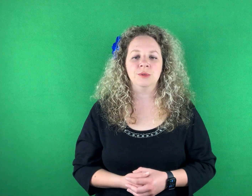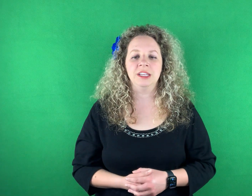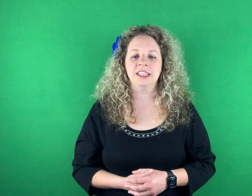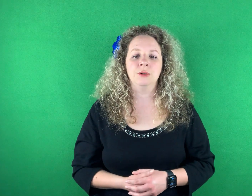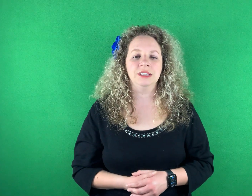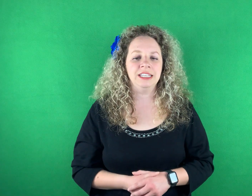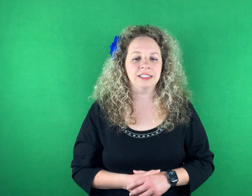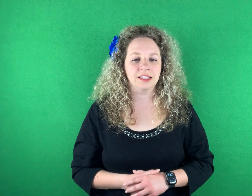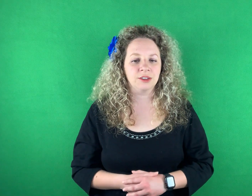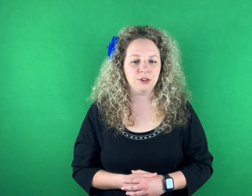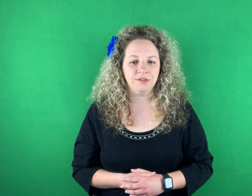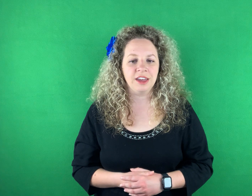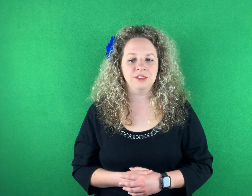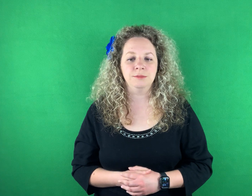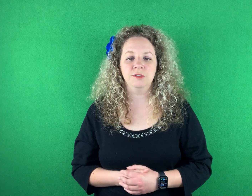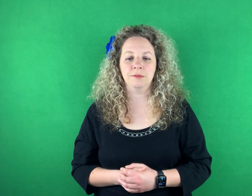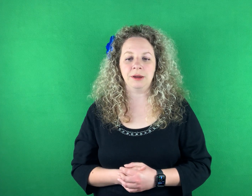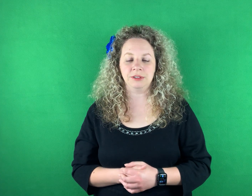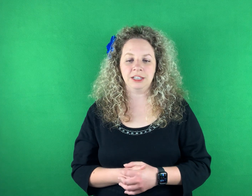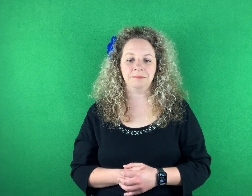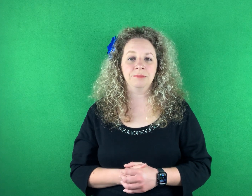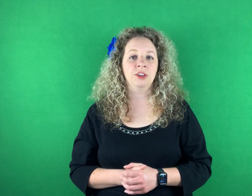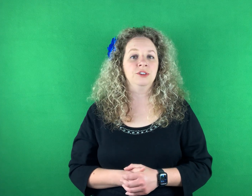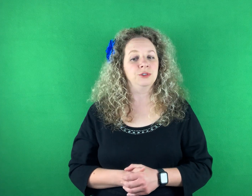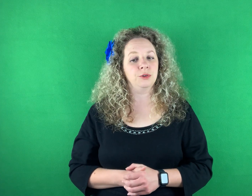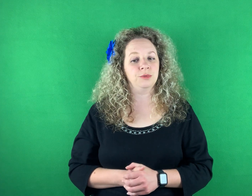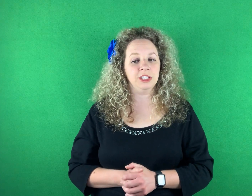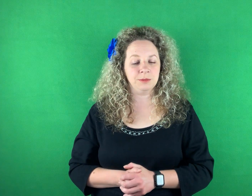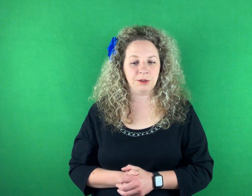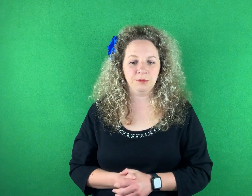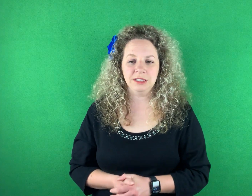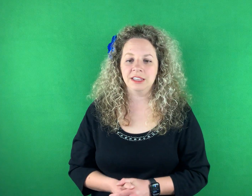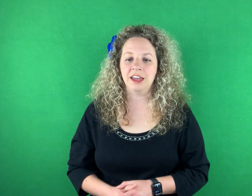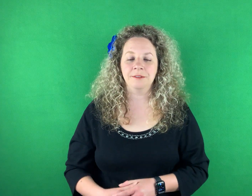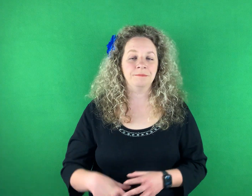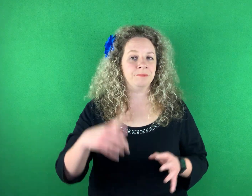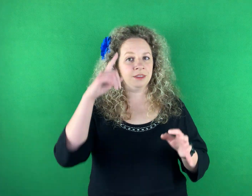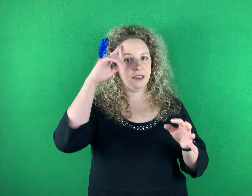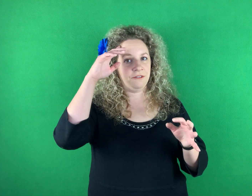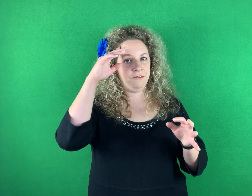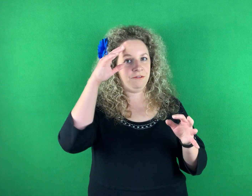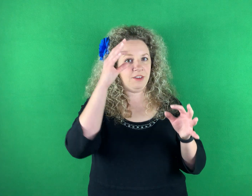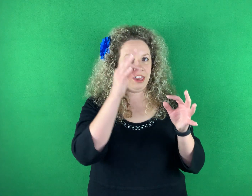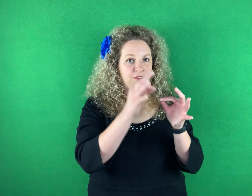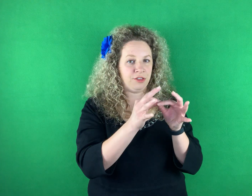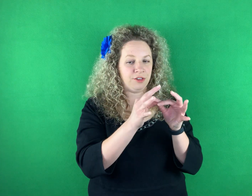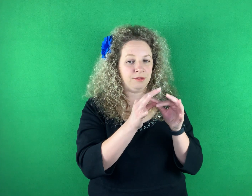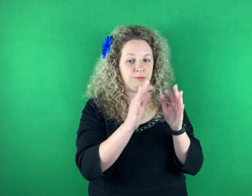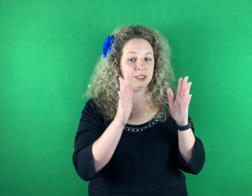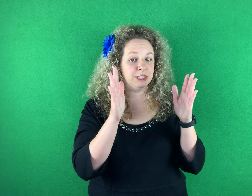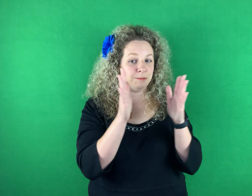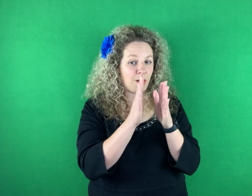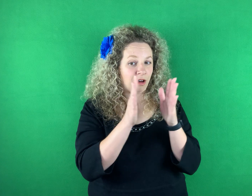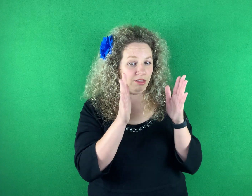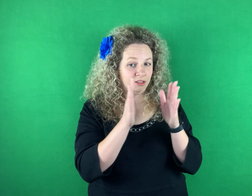say it only takes a little faith to move a mountain. So this one, we said faith, small,